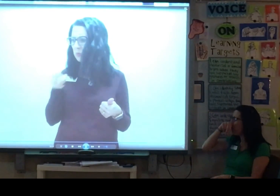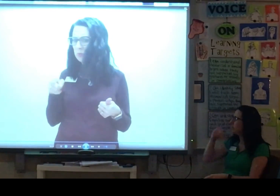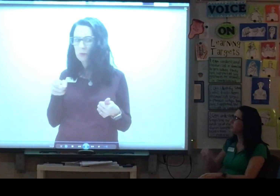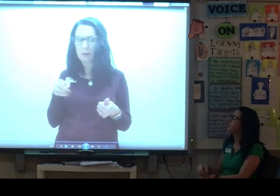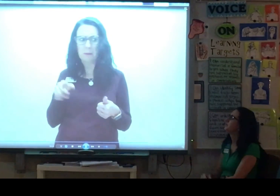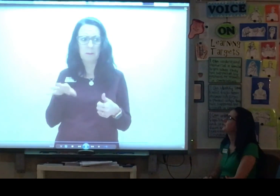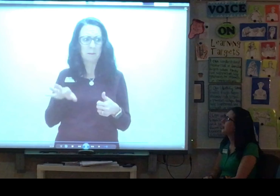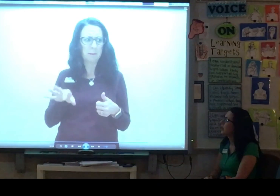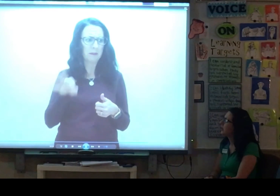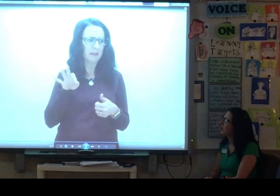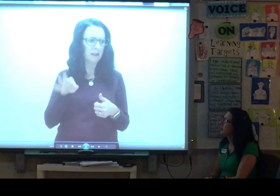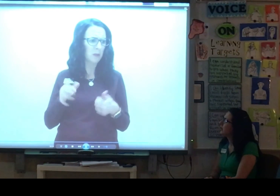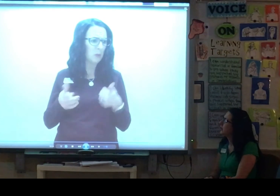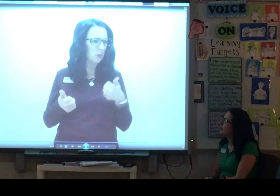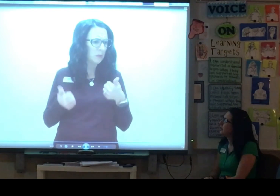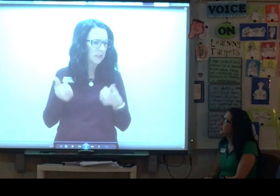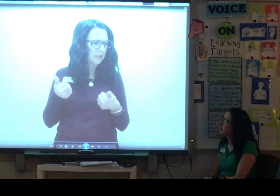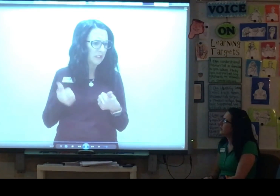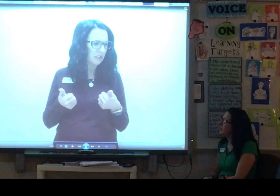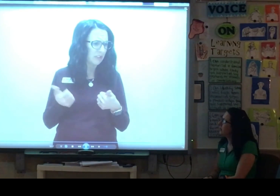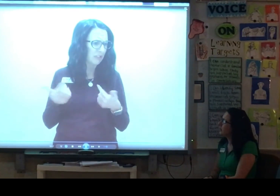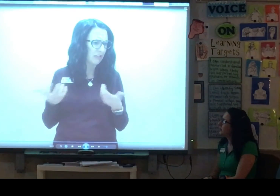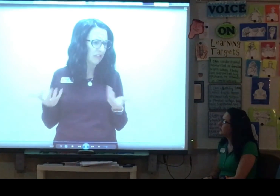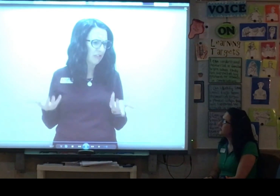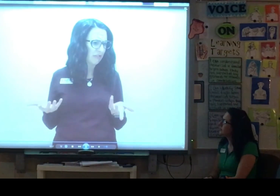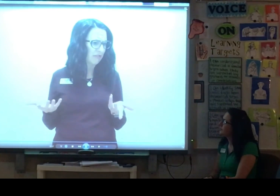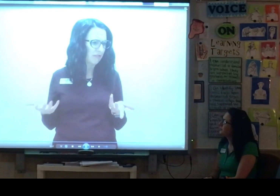Which? which Pick.